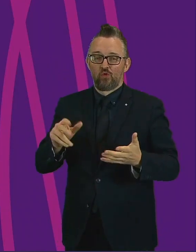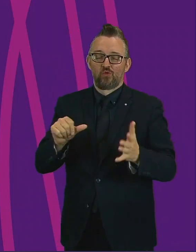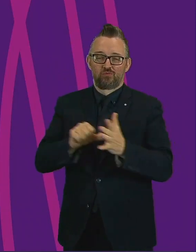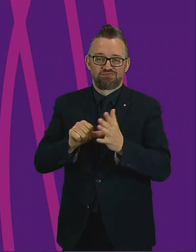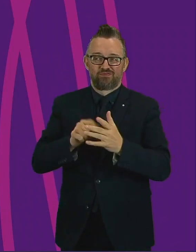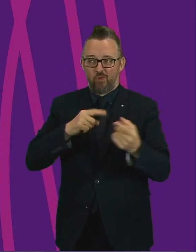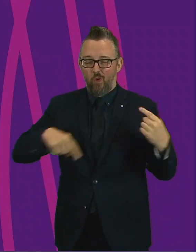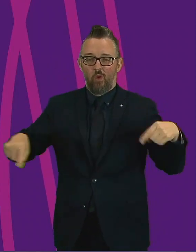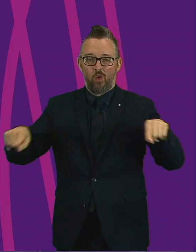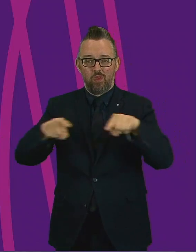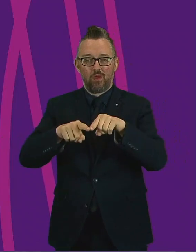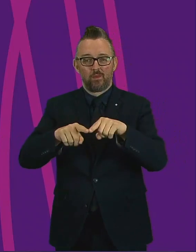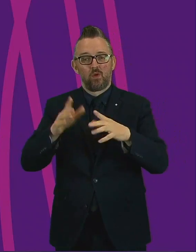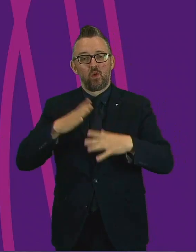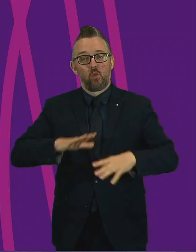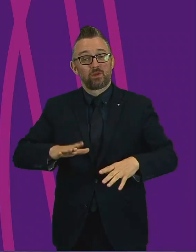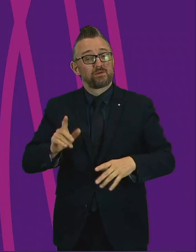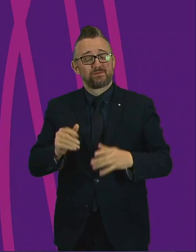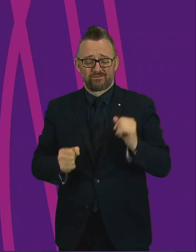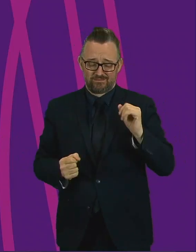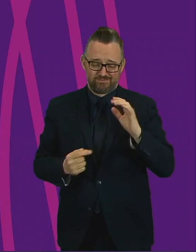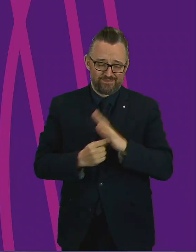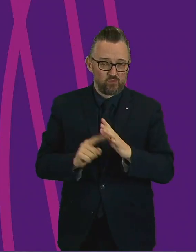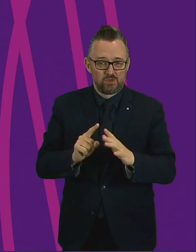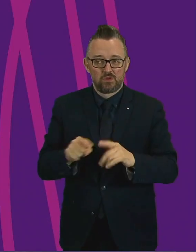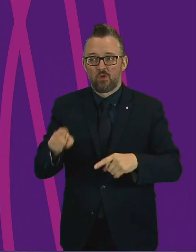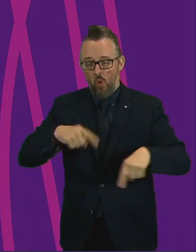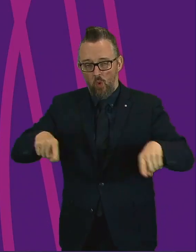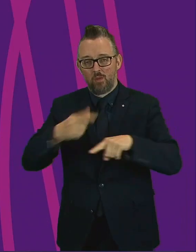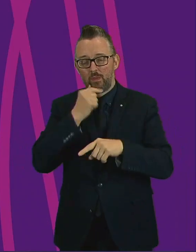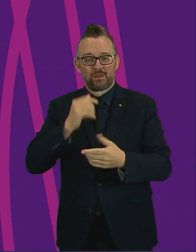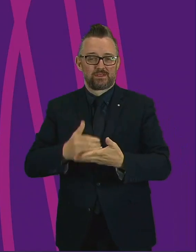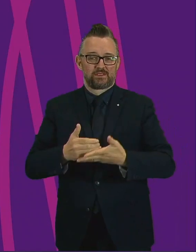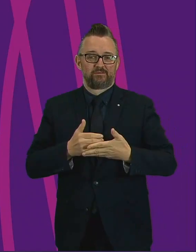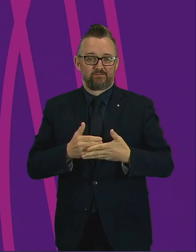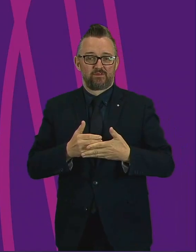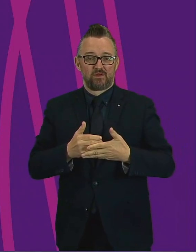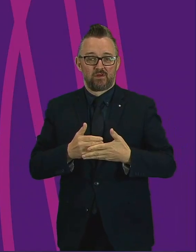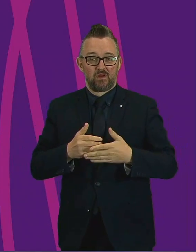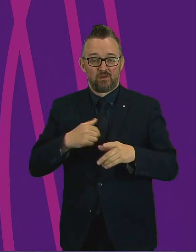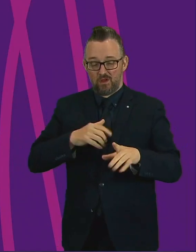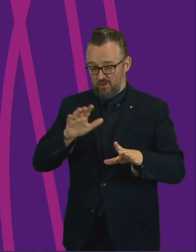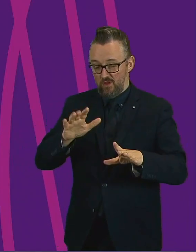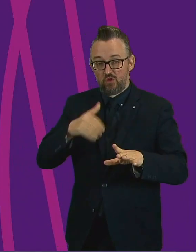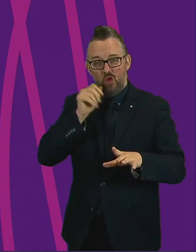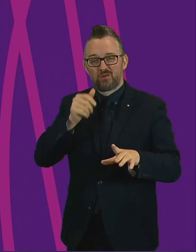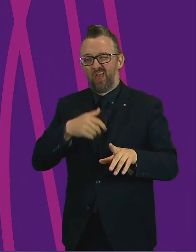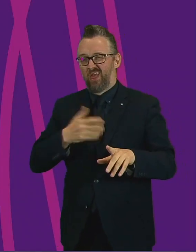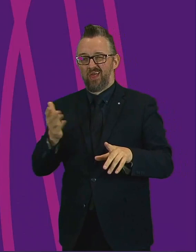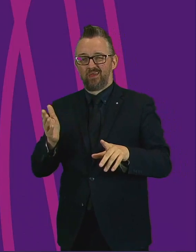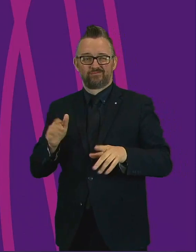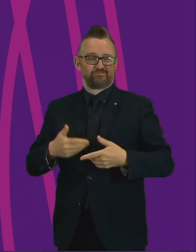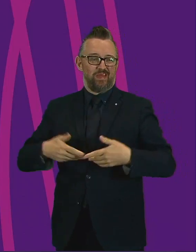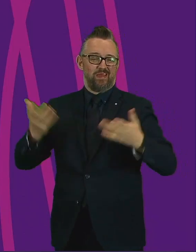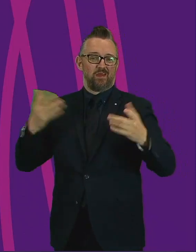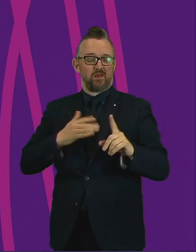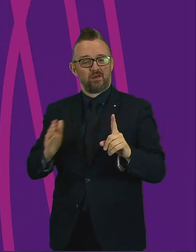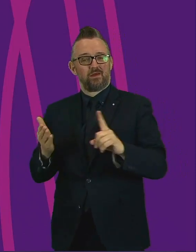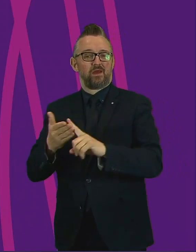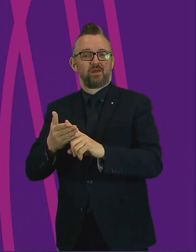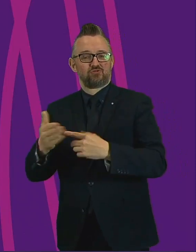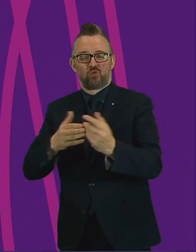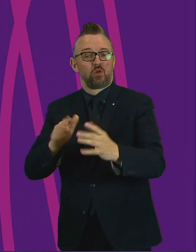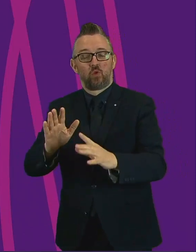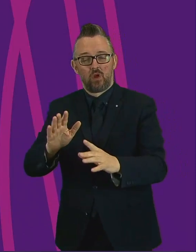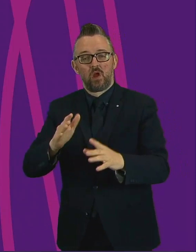is all about trying to keep people as safe as possible, and I will not depart from that careful, cautious way of making these decisions.